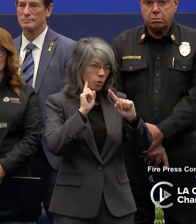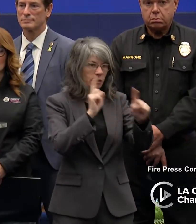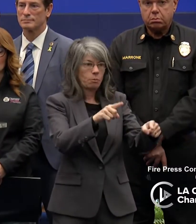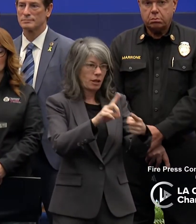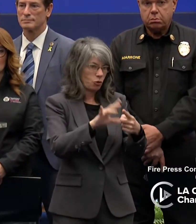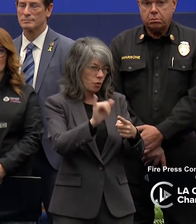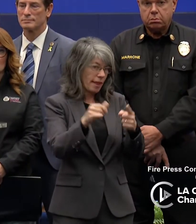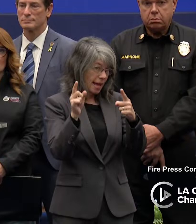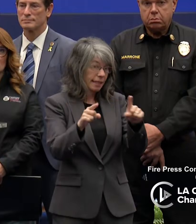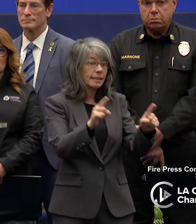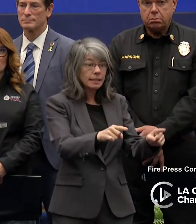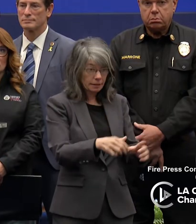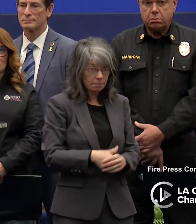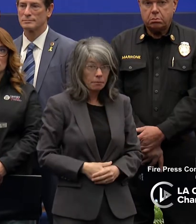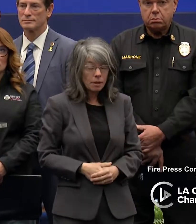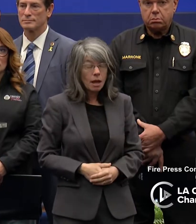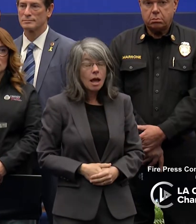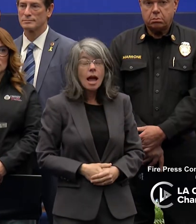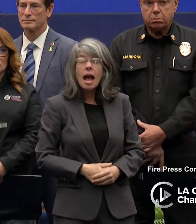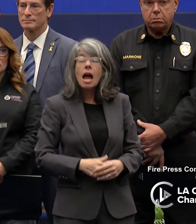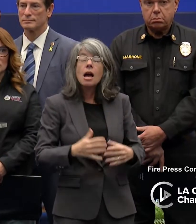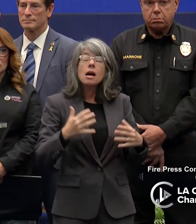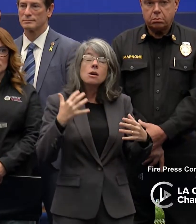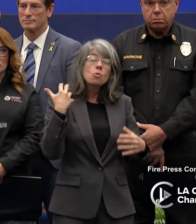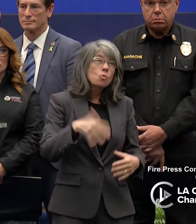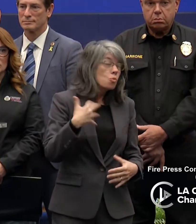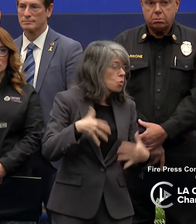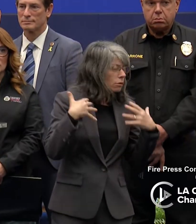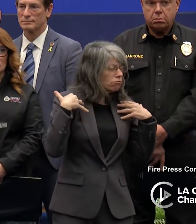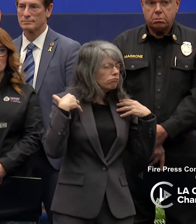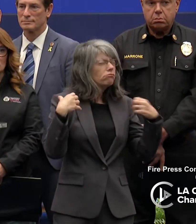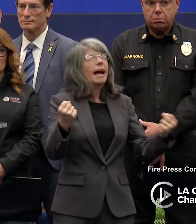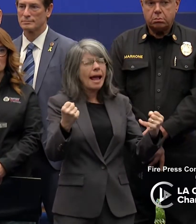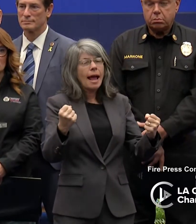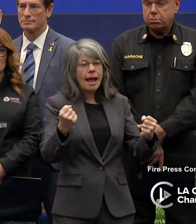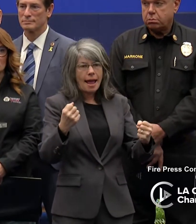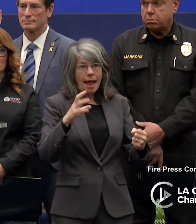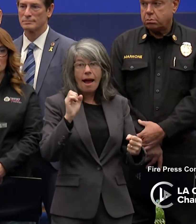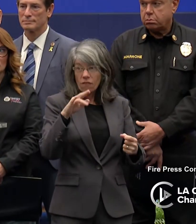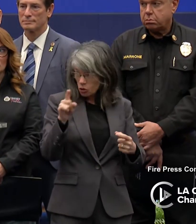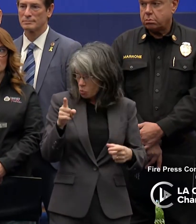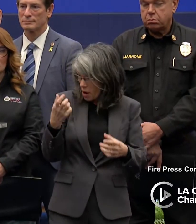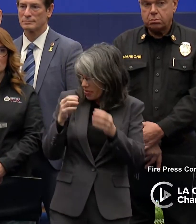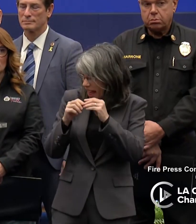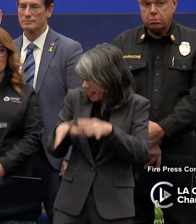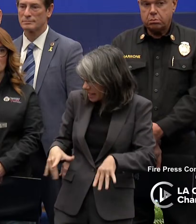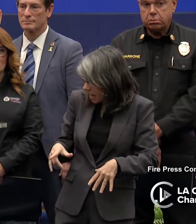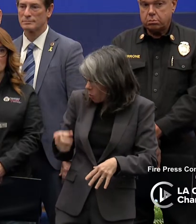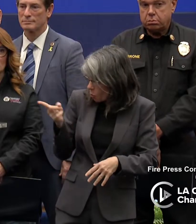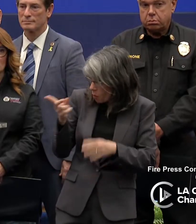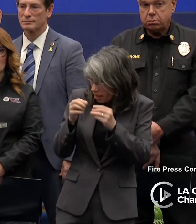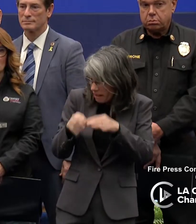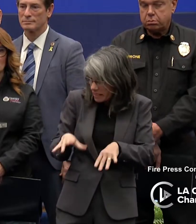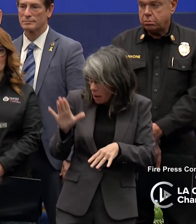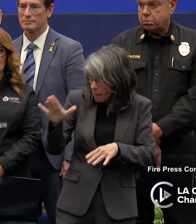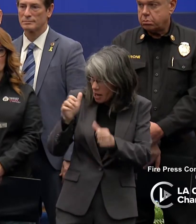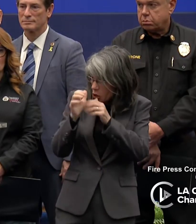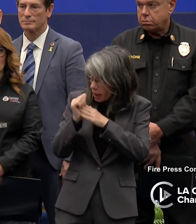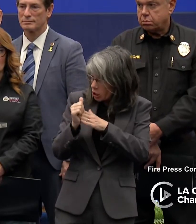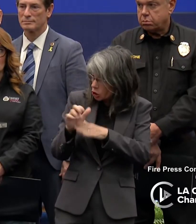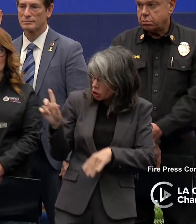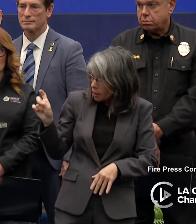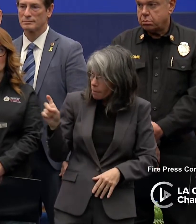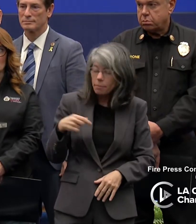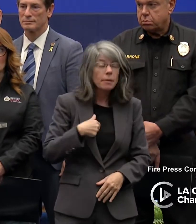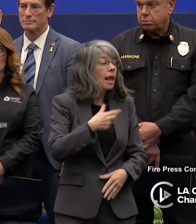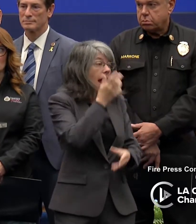that incident. Heroic efforts. And I can tell you... I'm sorry? Were they let down by your leadership? I